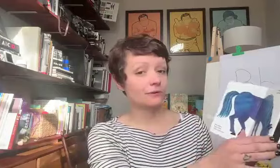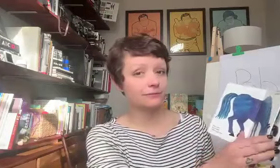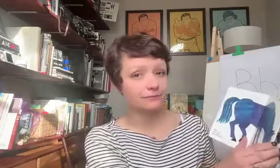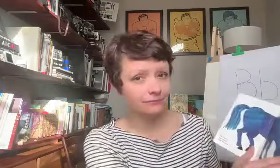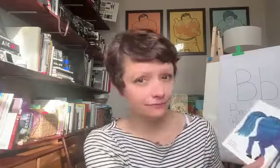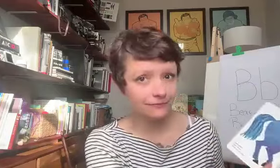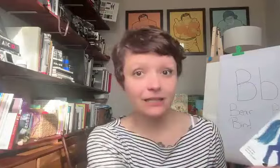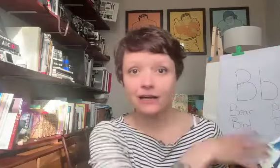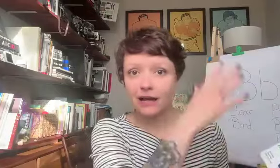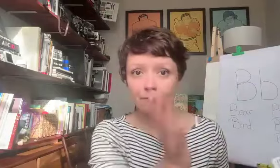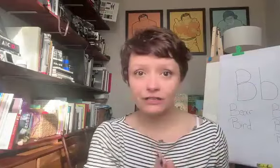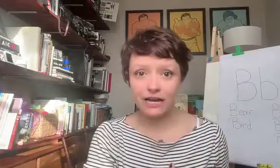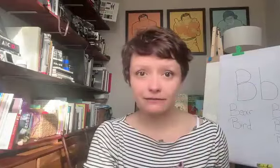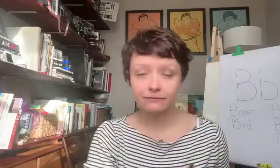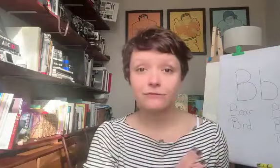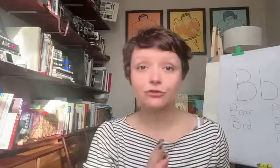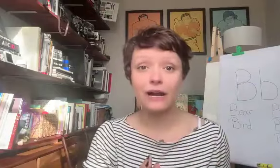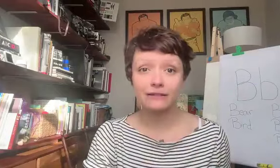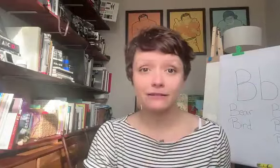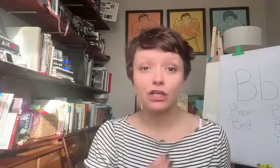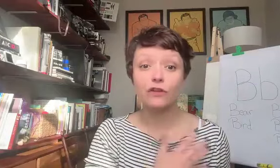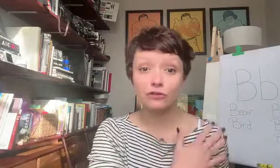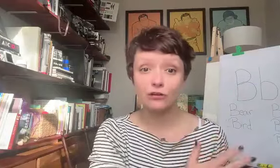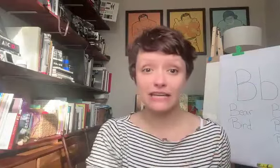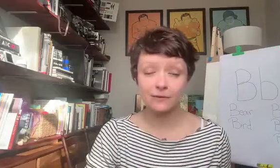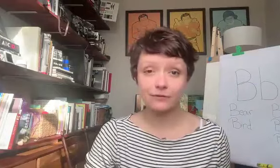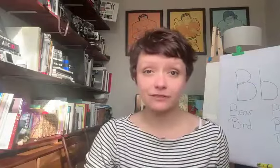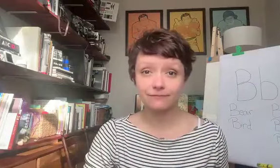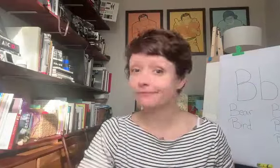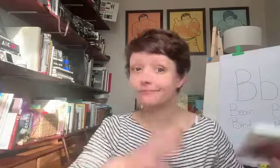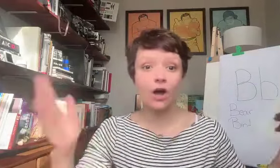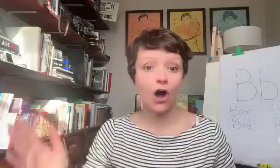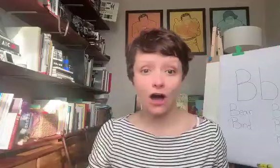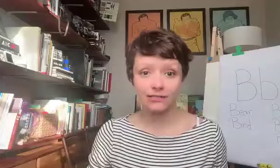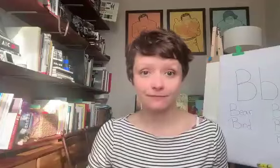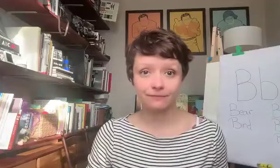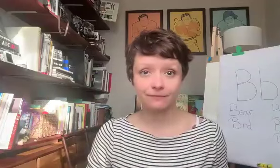through. Book's done. It's great. You've used those animals. Awesome.